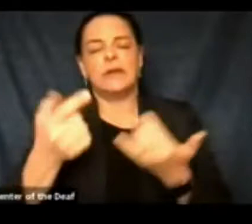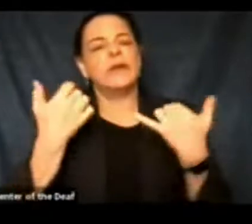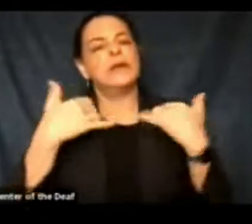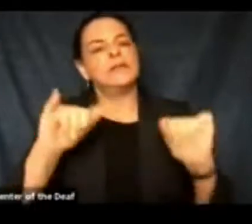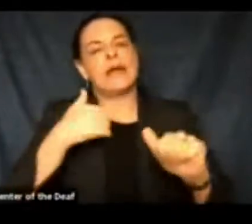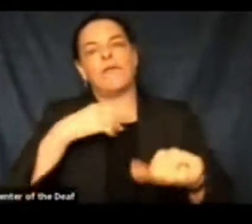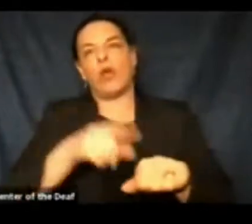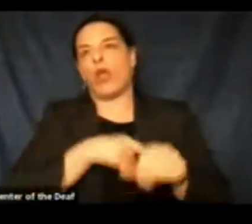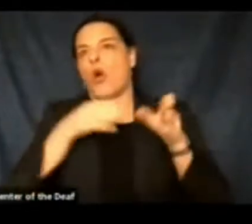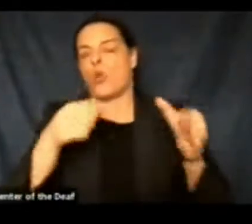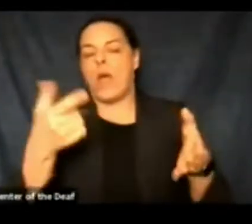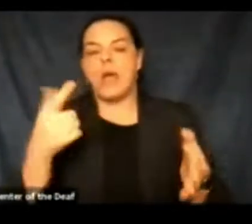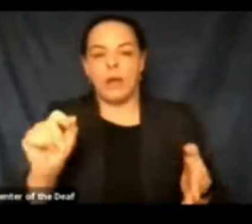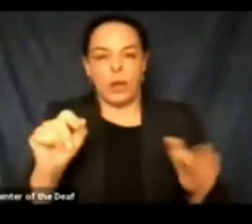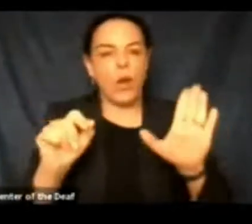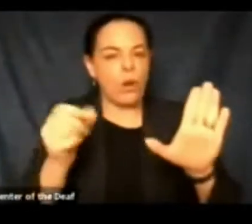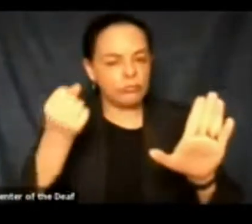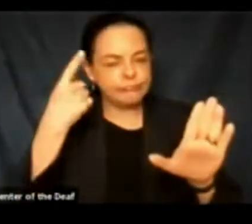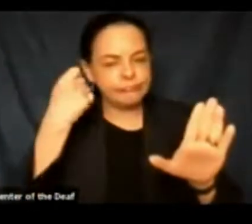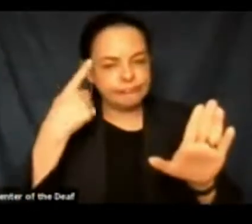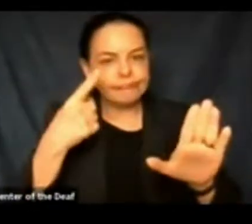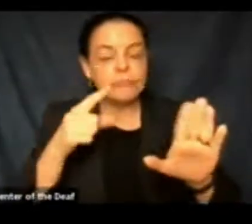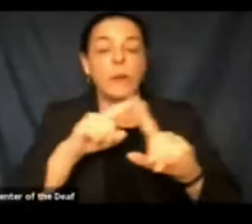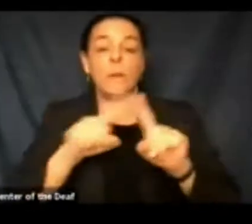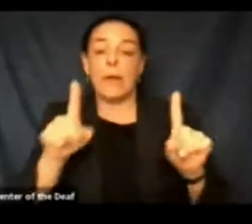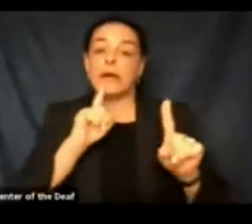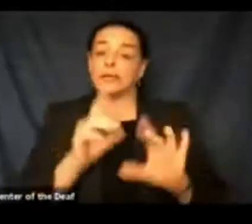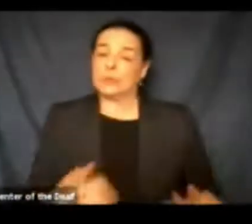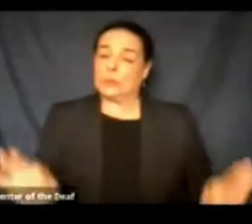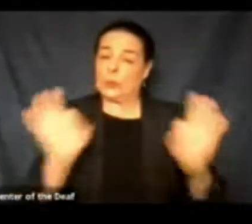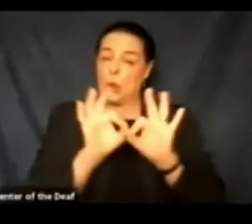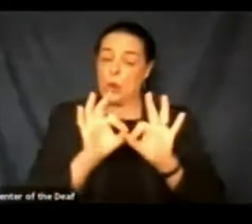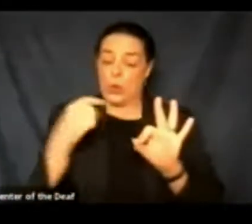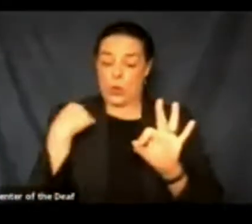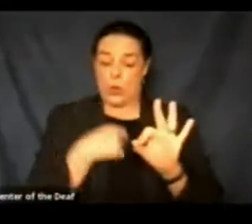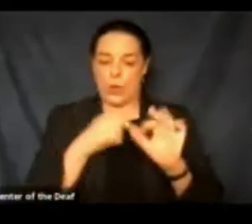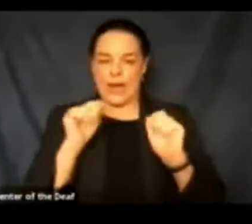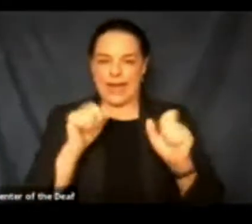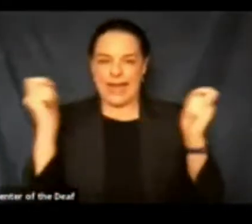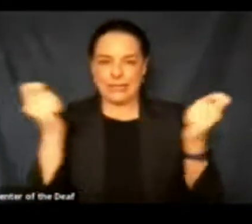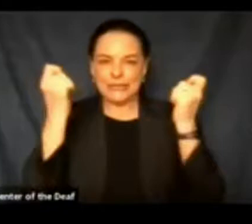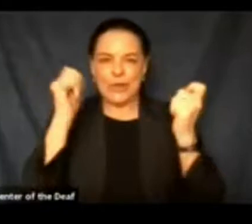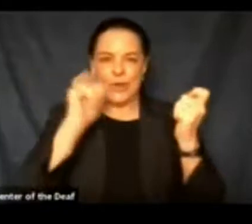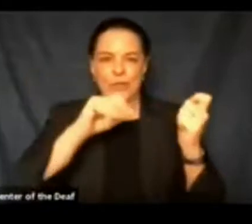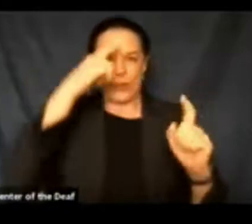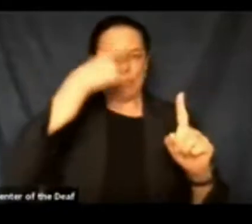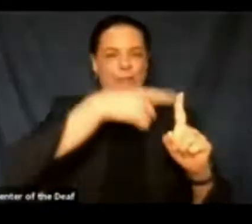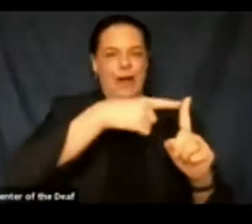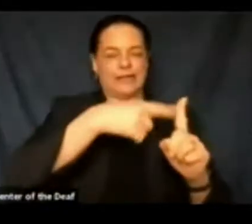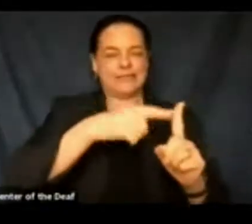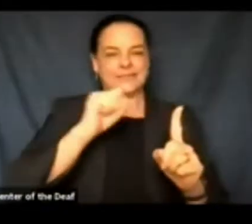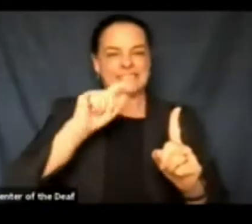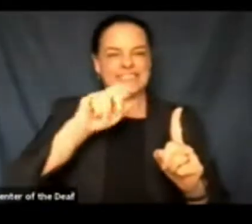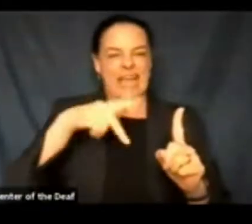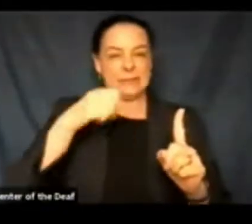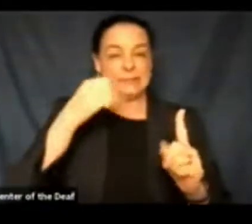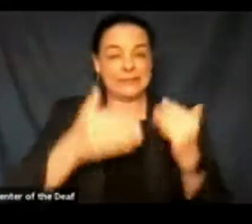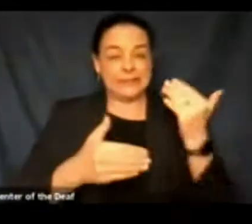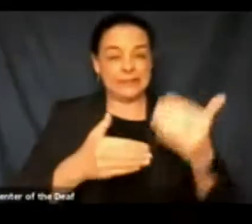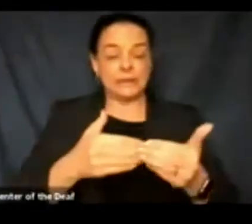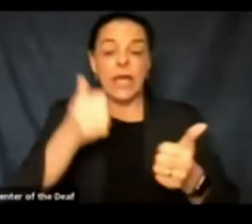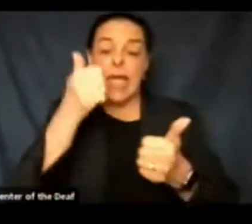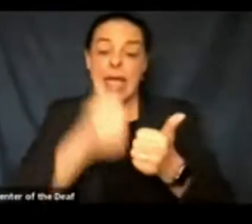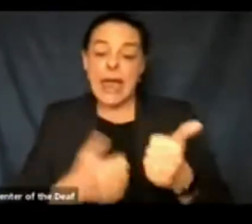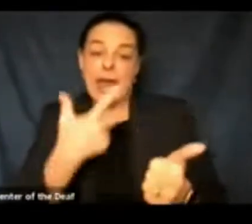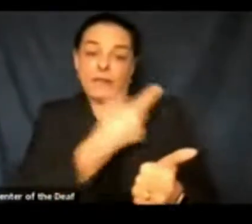know that, but it's important that we as a community celebrate these promising steps. Every dose given is a